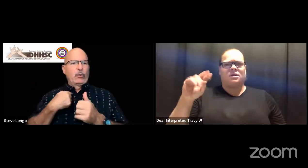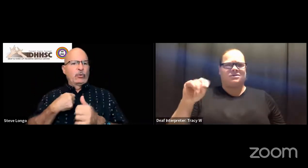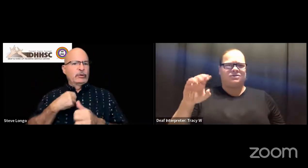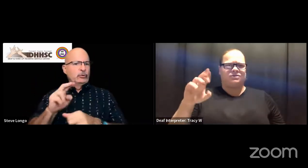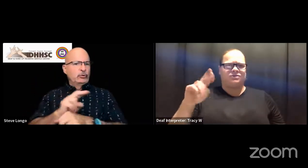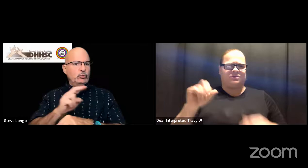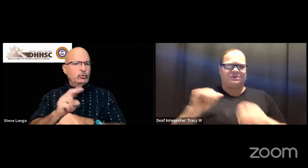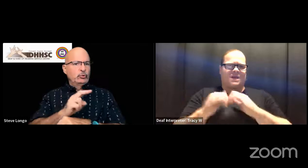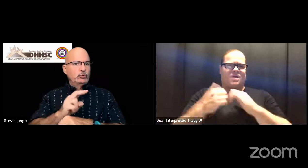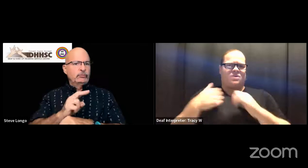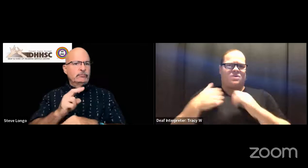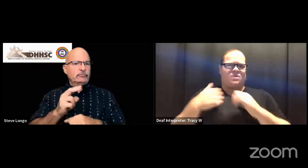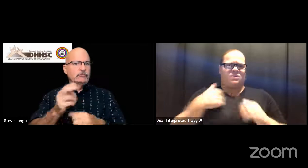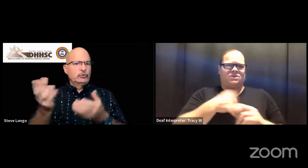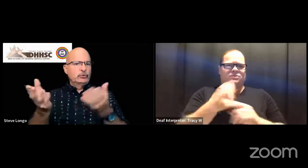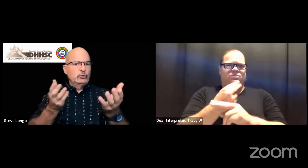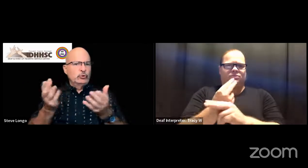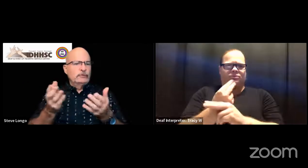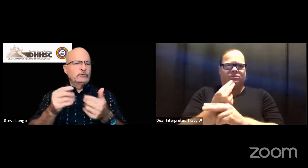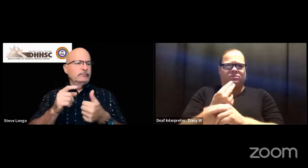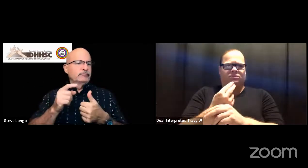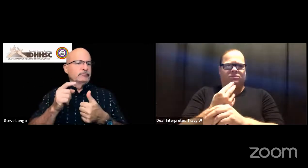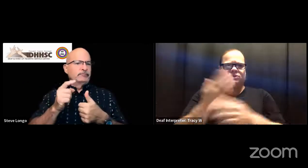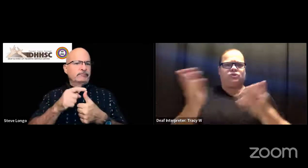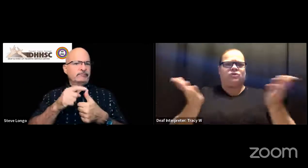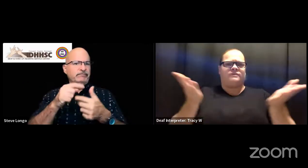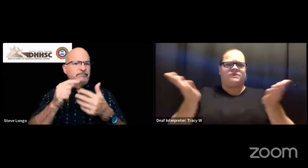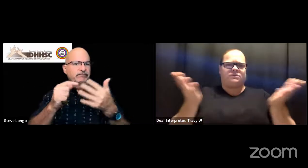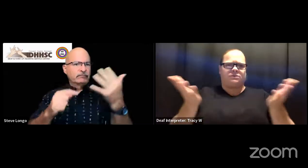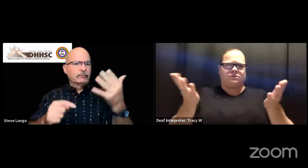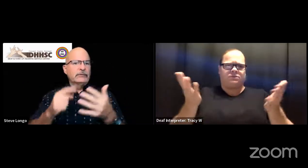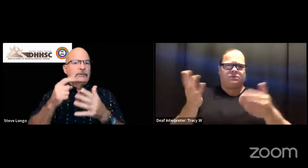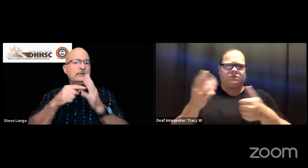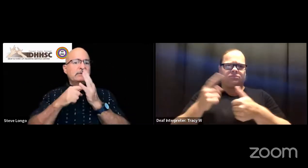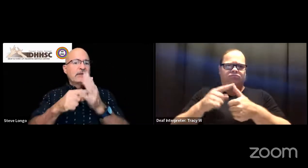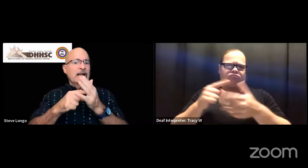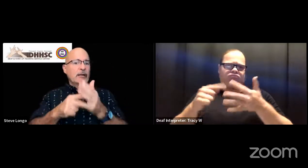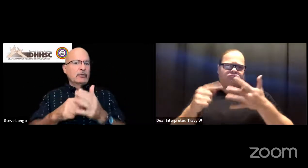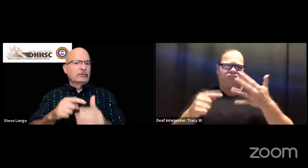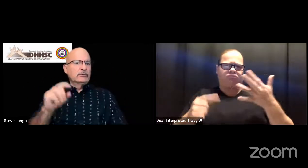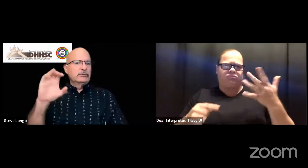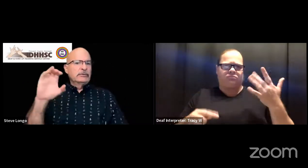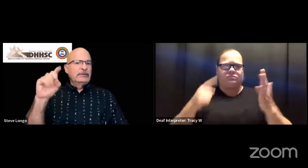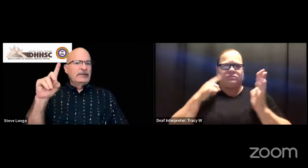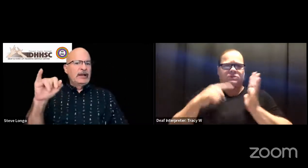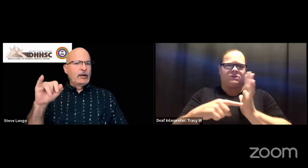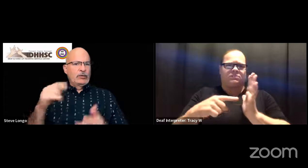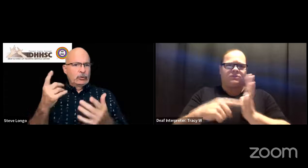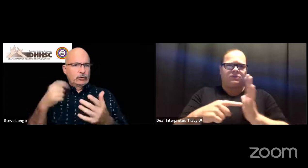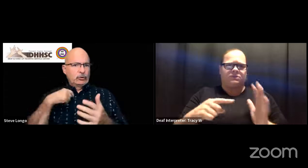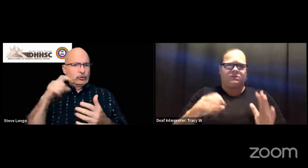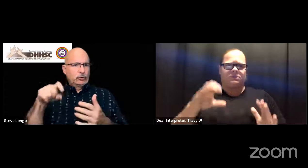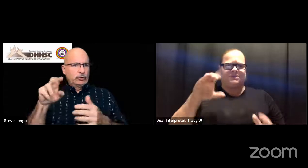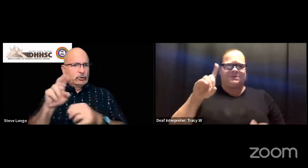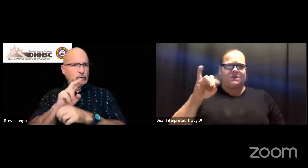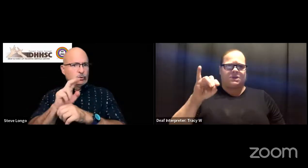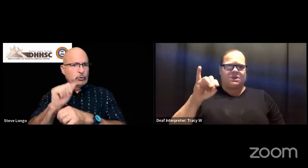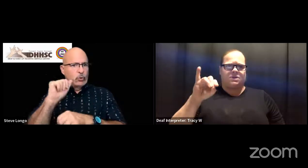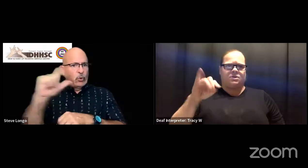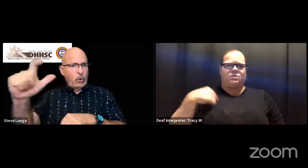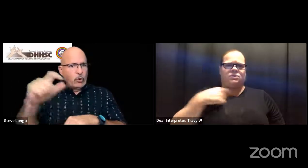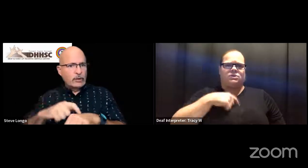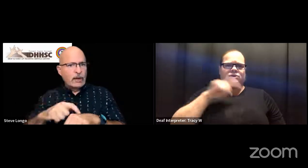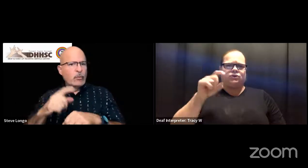because there are some concerns as to how we are utilizing variety of services.